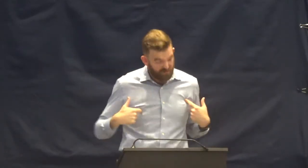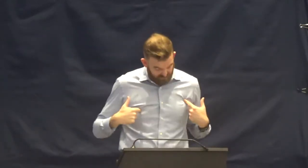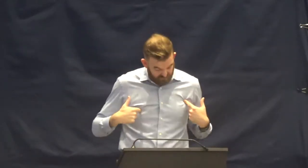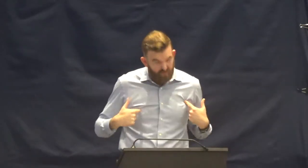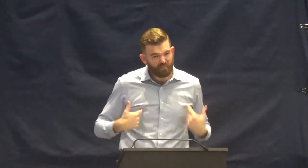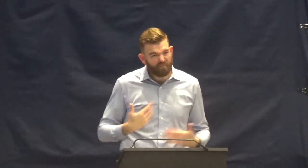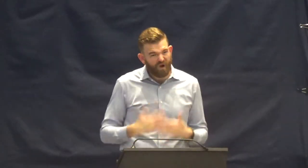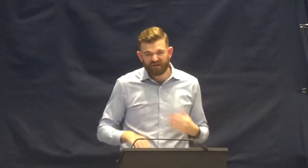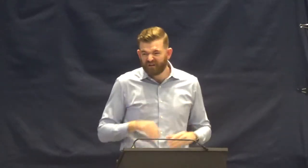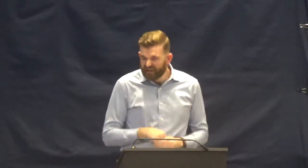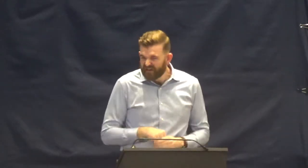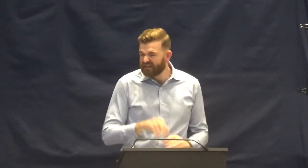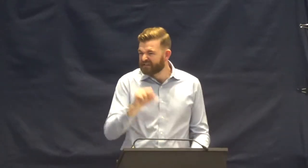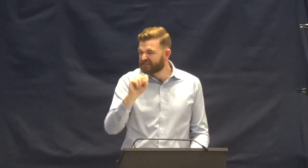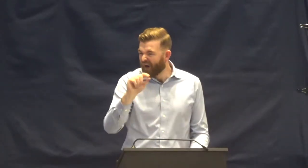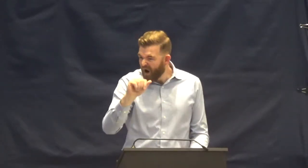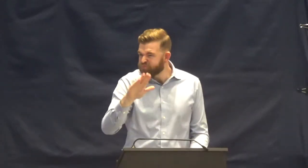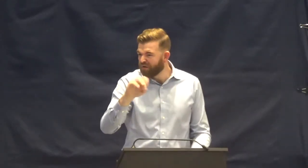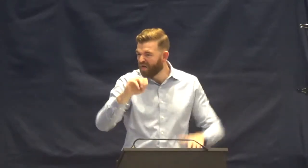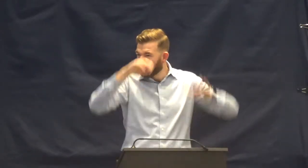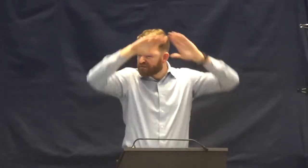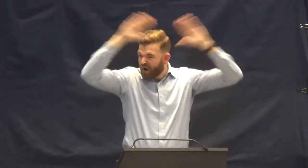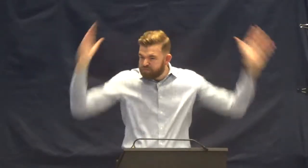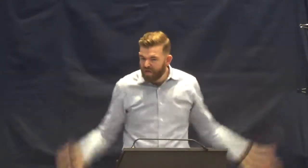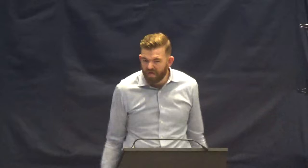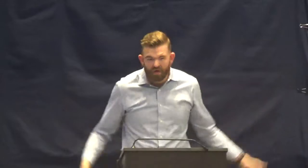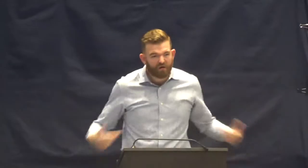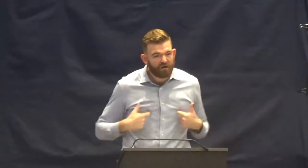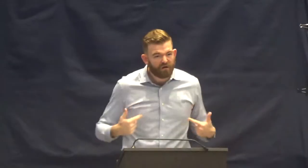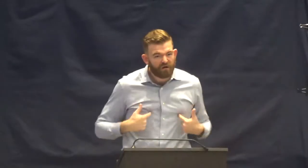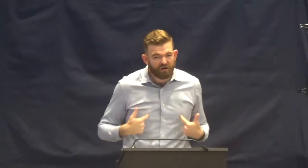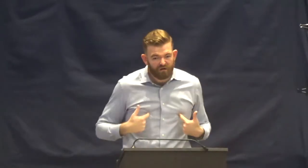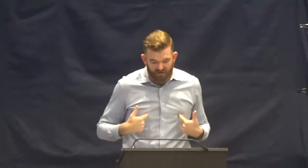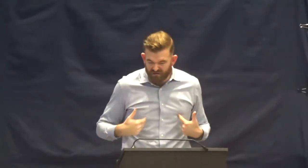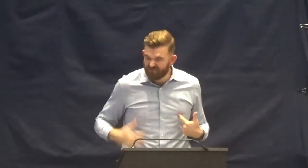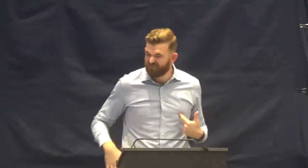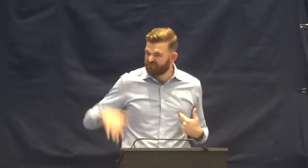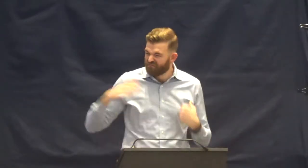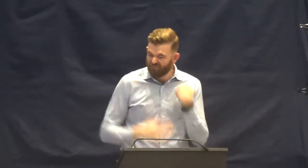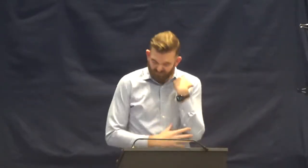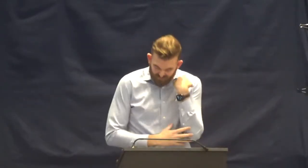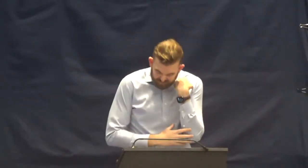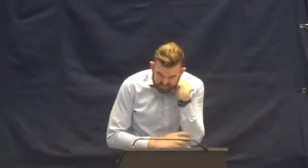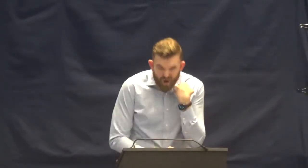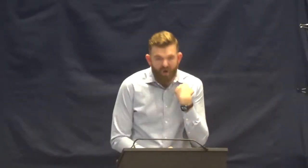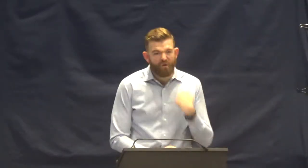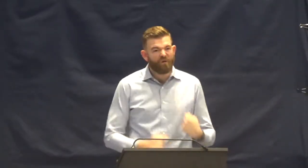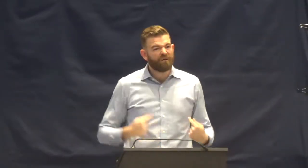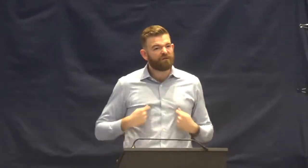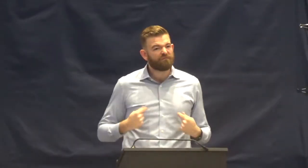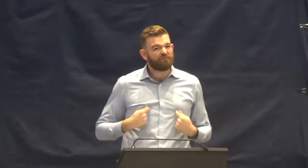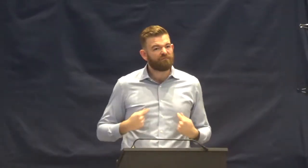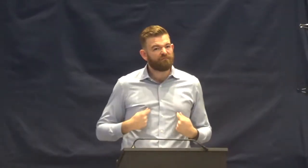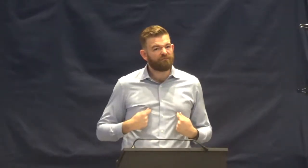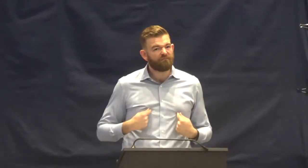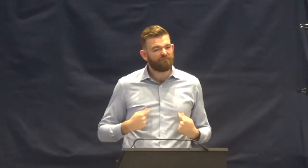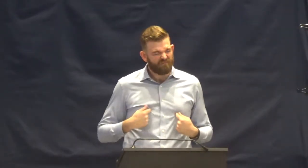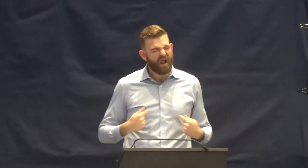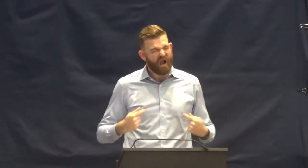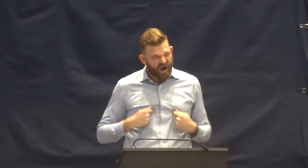those who are poor and lowly. Think about it. God was born in a stable. I